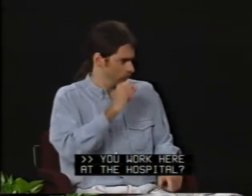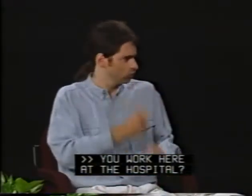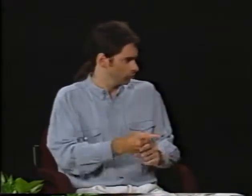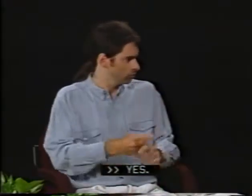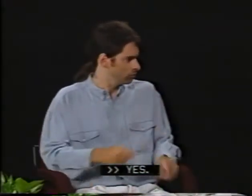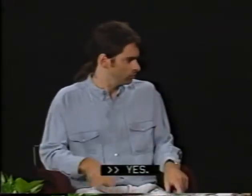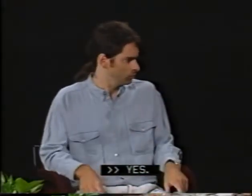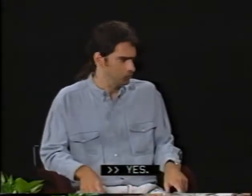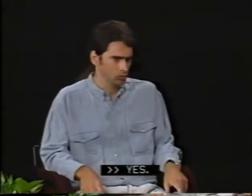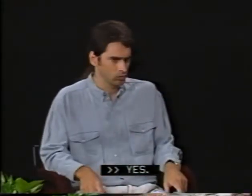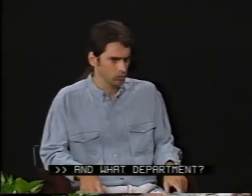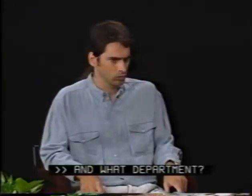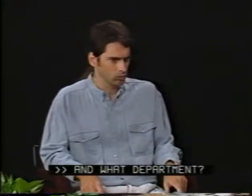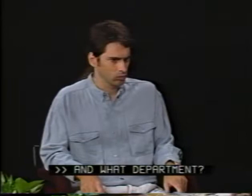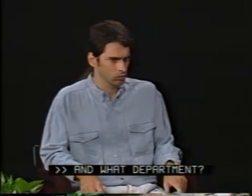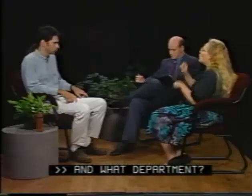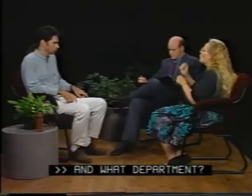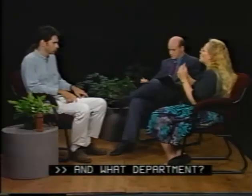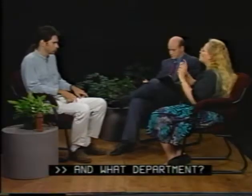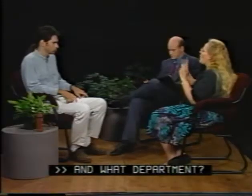Yes. In what department?